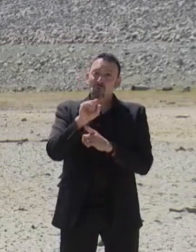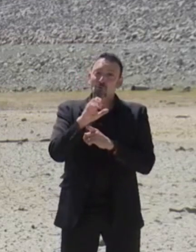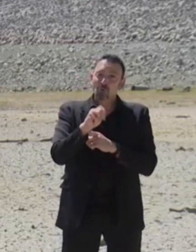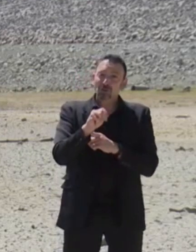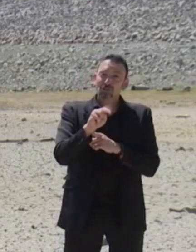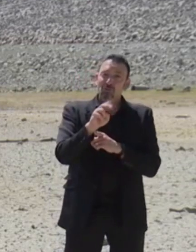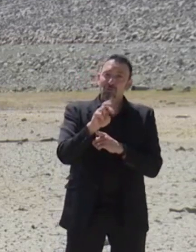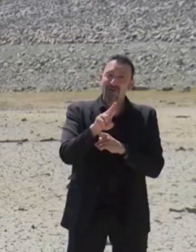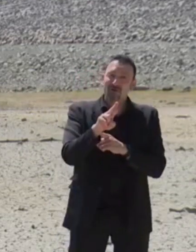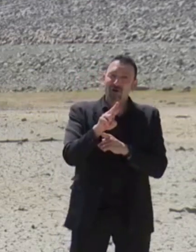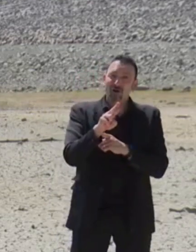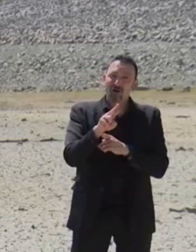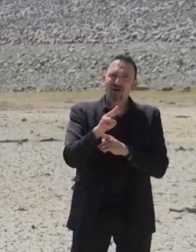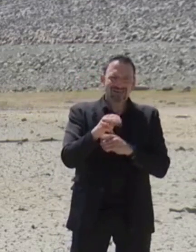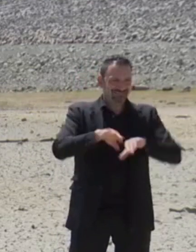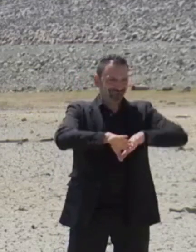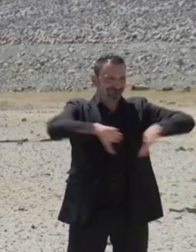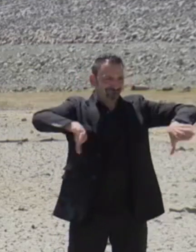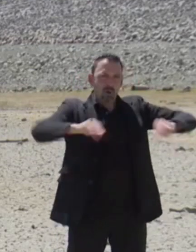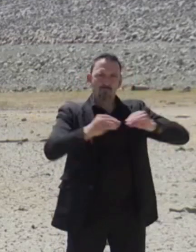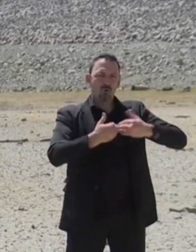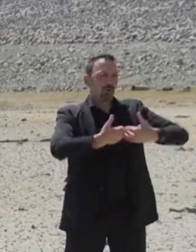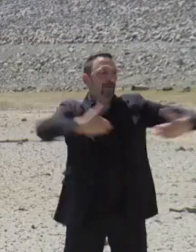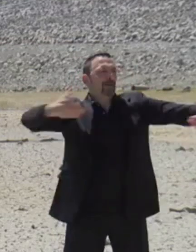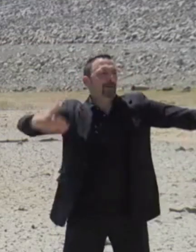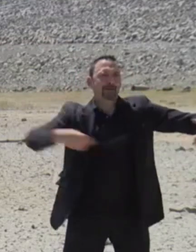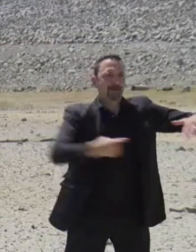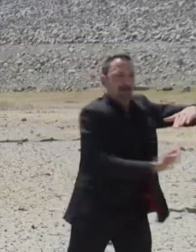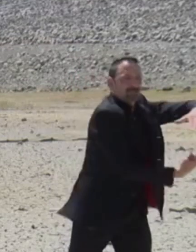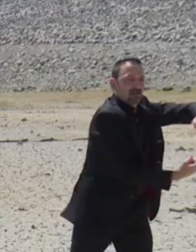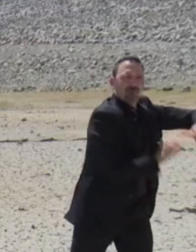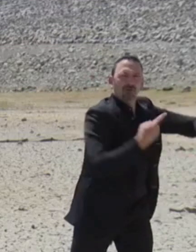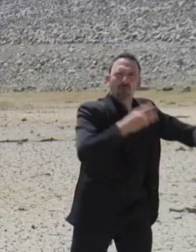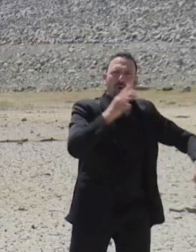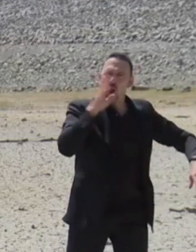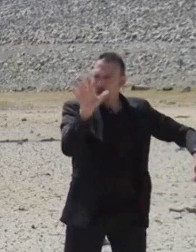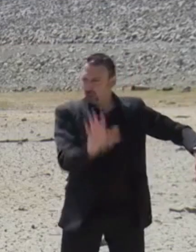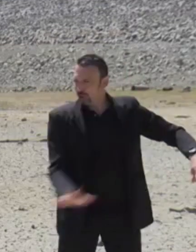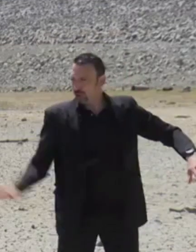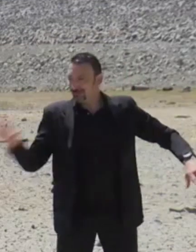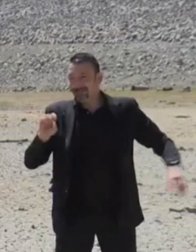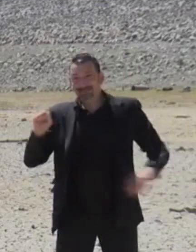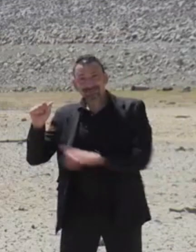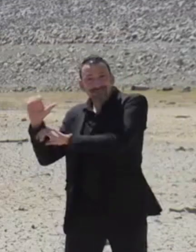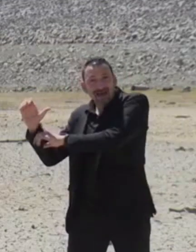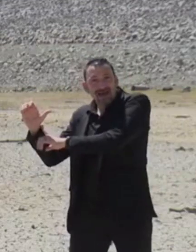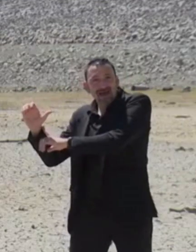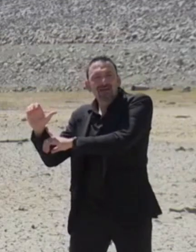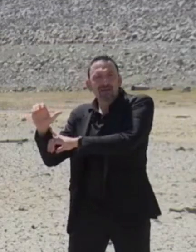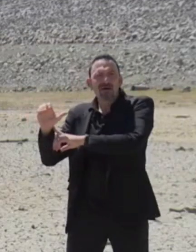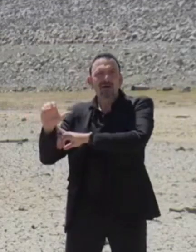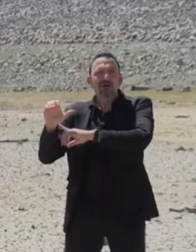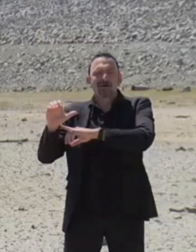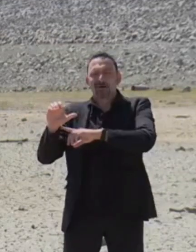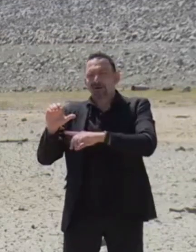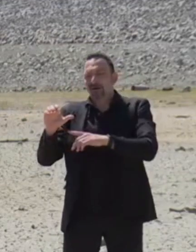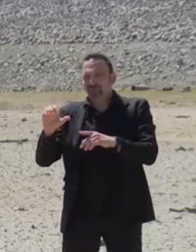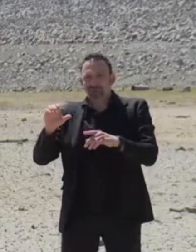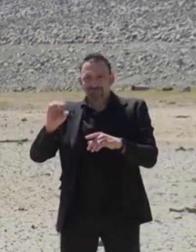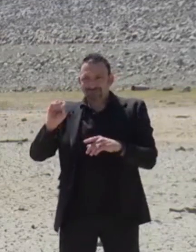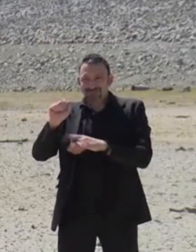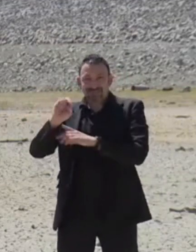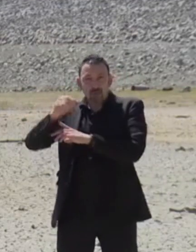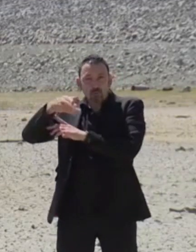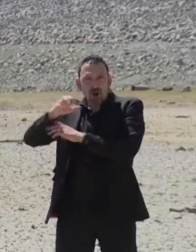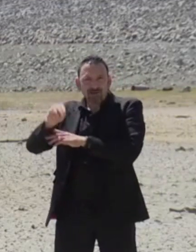geographically isolated from our larger water systems in the state, in the Sacramento and San Joaquin valleys, with our state and federal